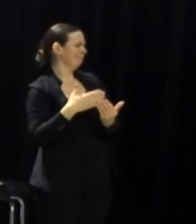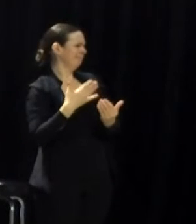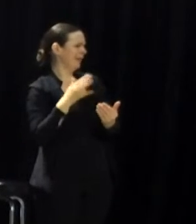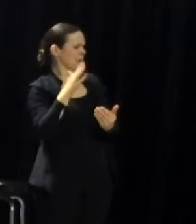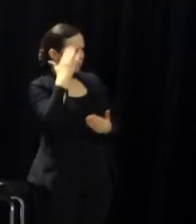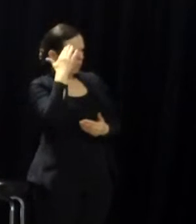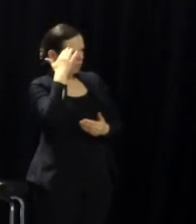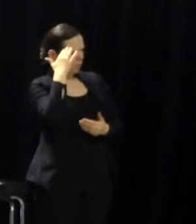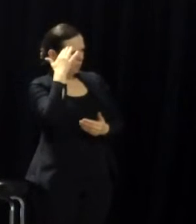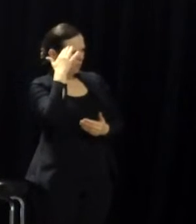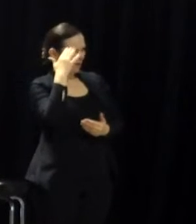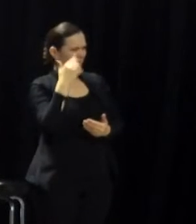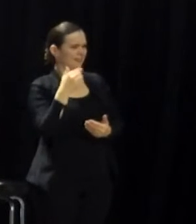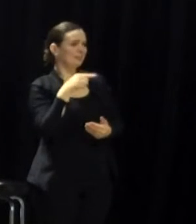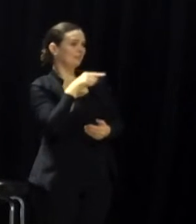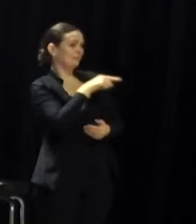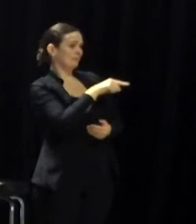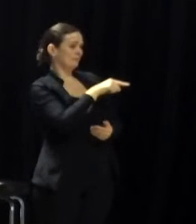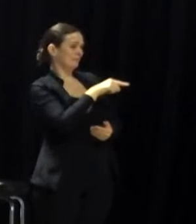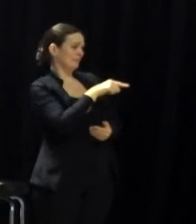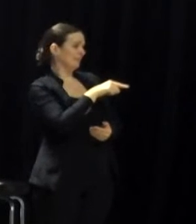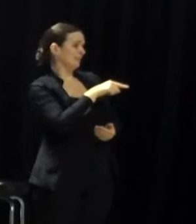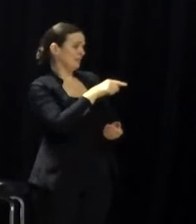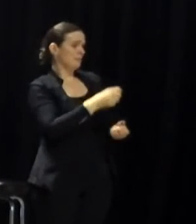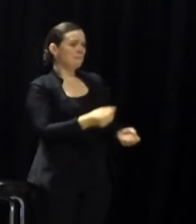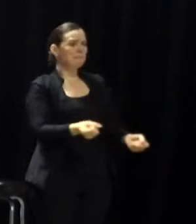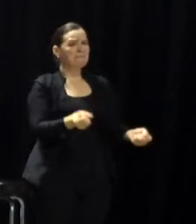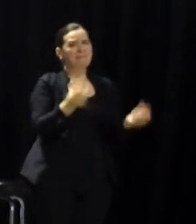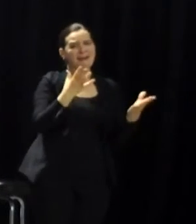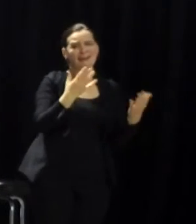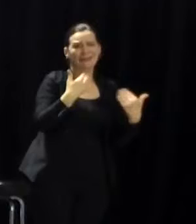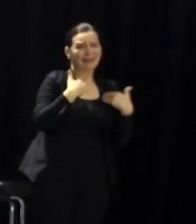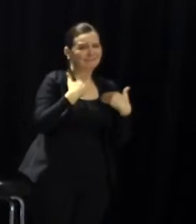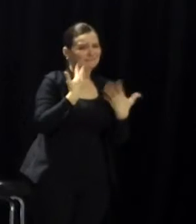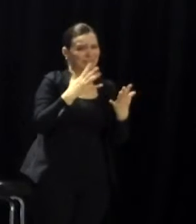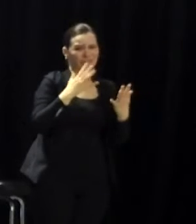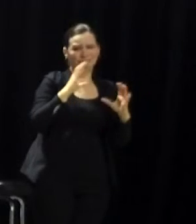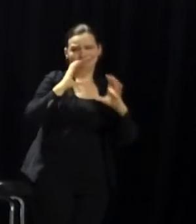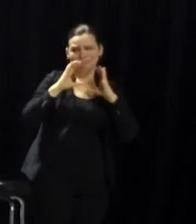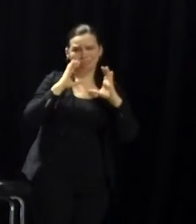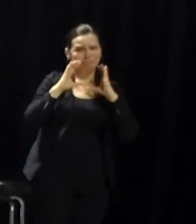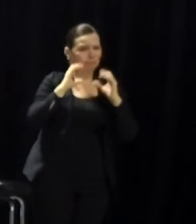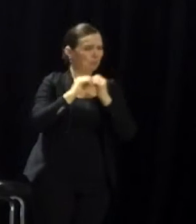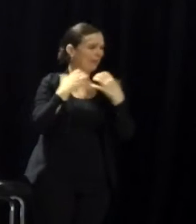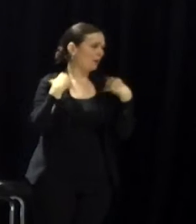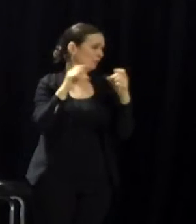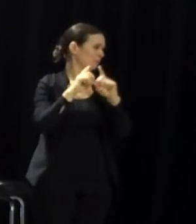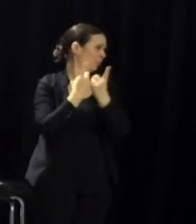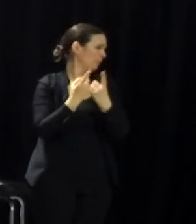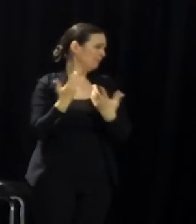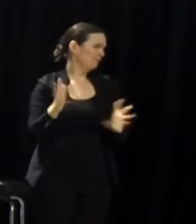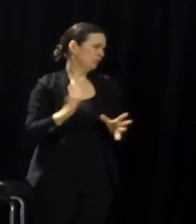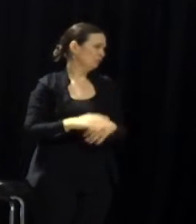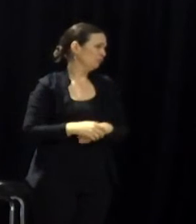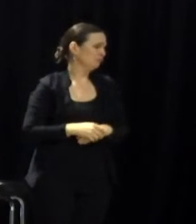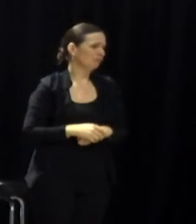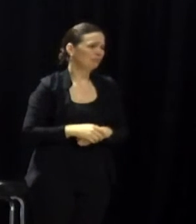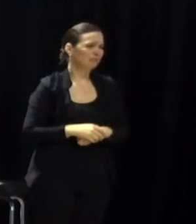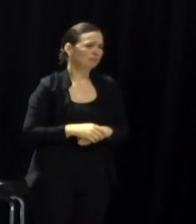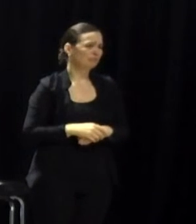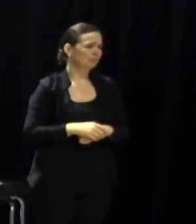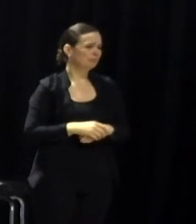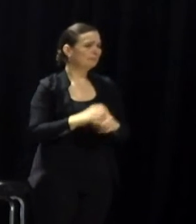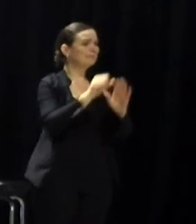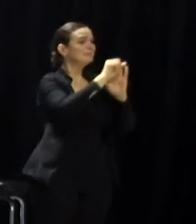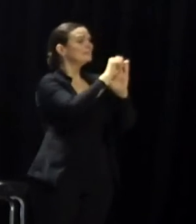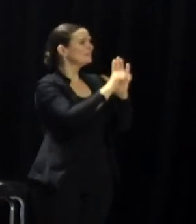that. And so that's actually easier for us to probably get done quickly. And I know the state's been talking to us about